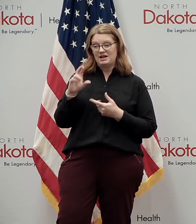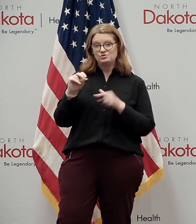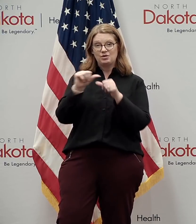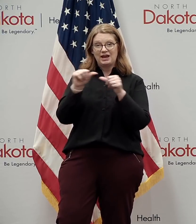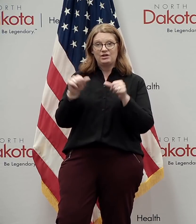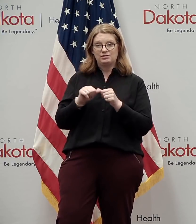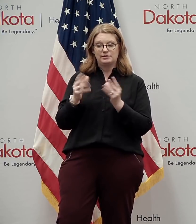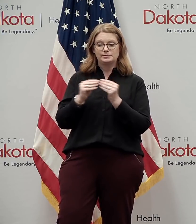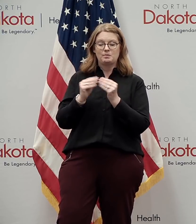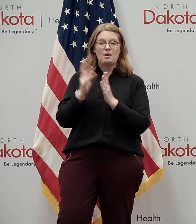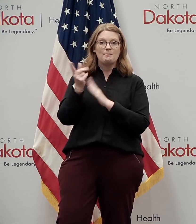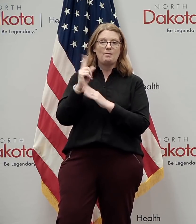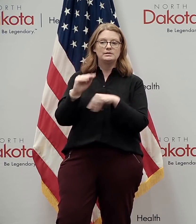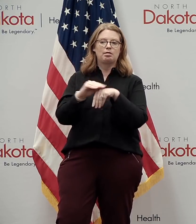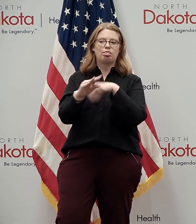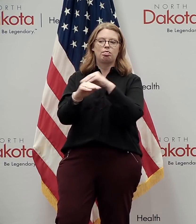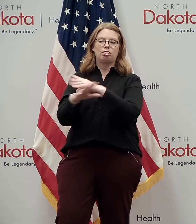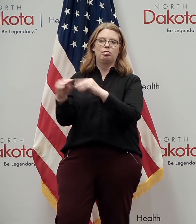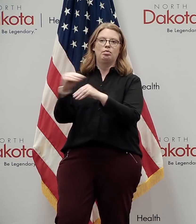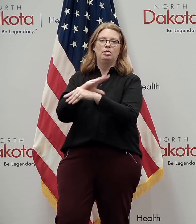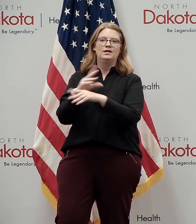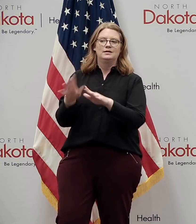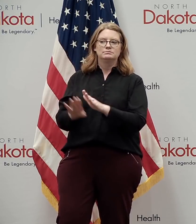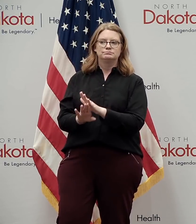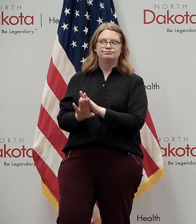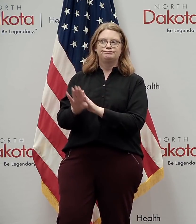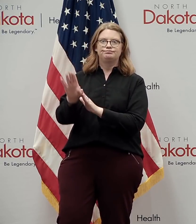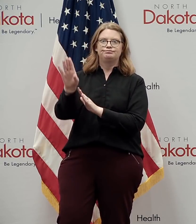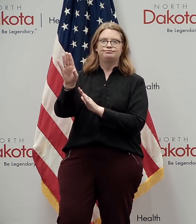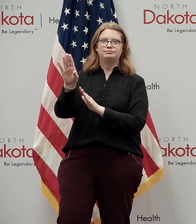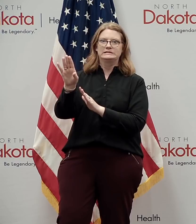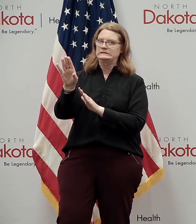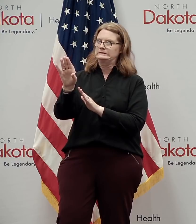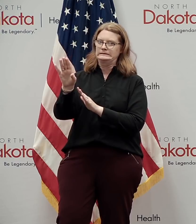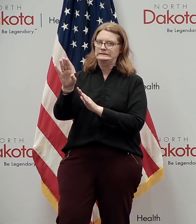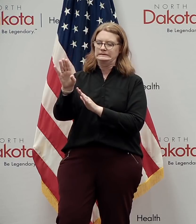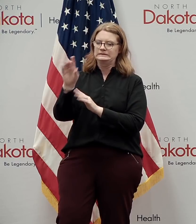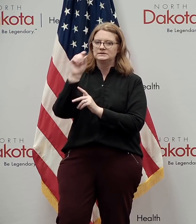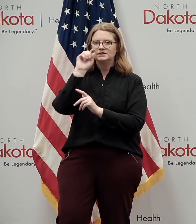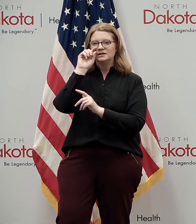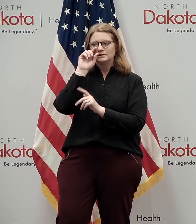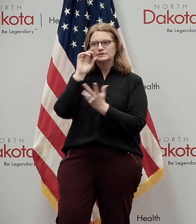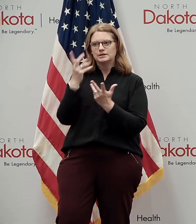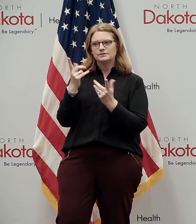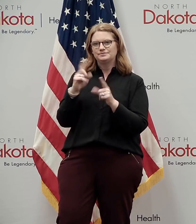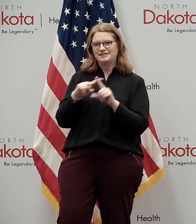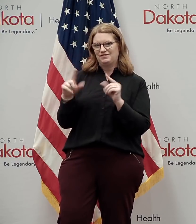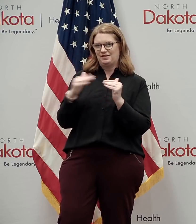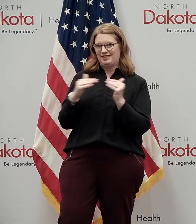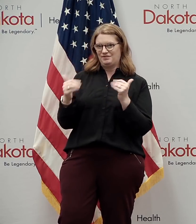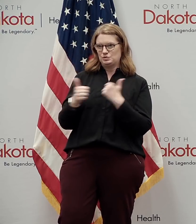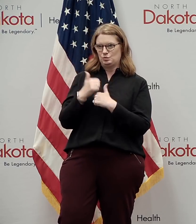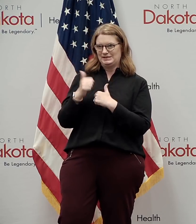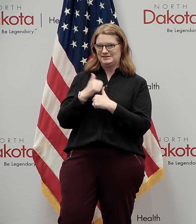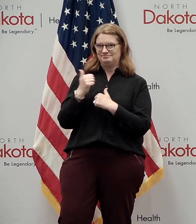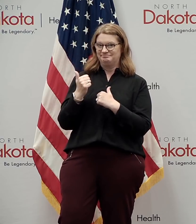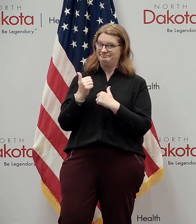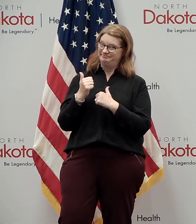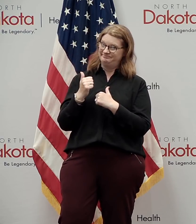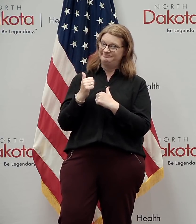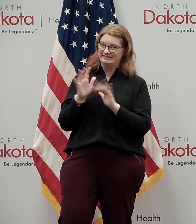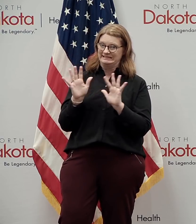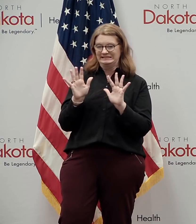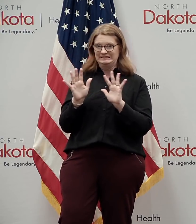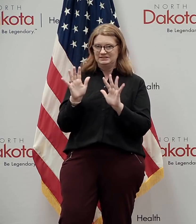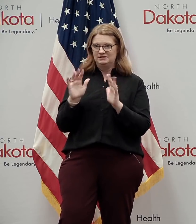is more transmissible moments where the numbers are going up. And so that's why we're seeing different levels of risk. And that's